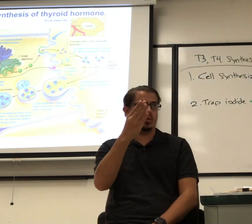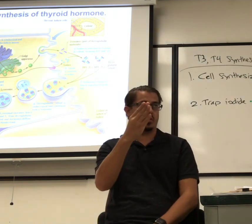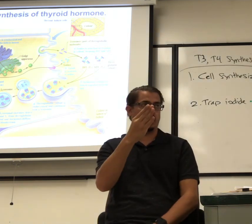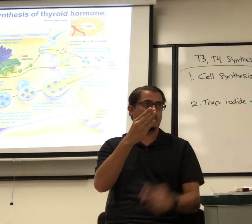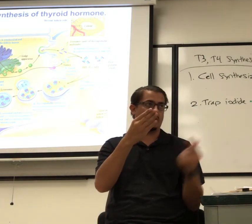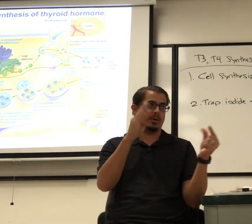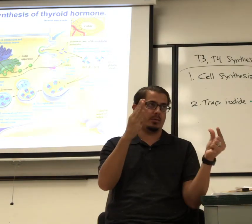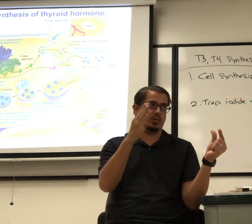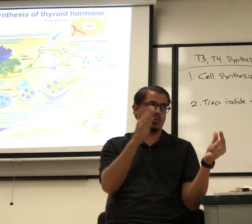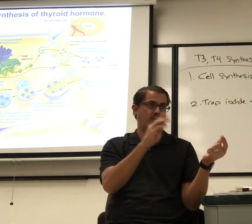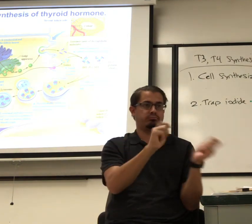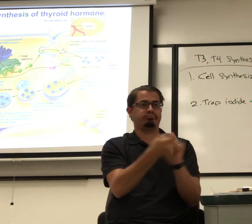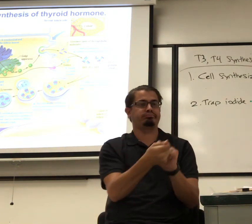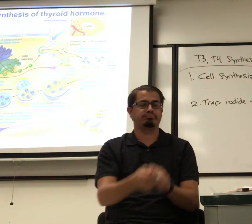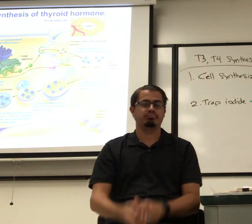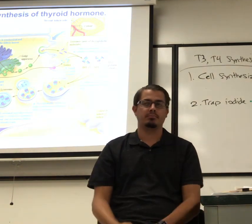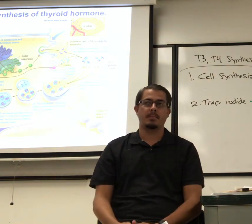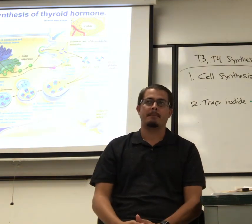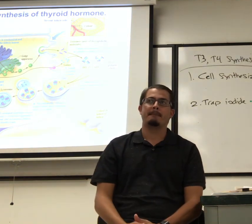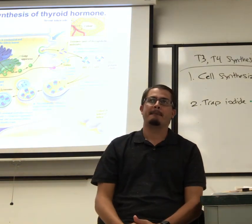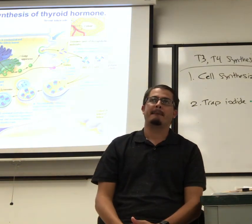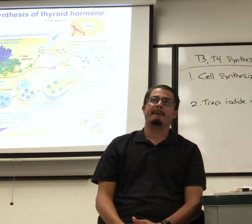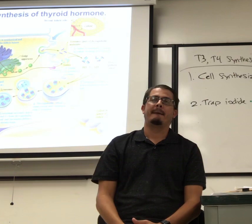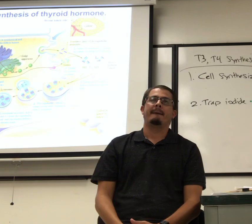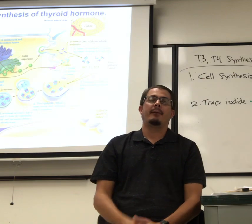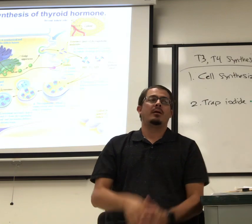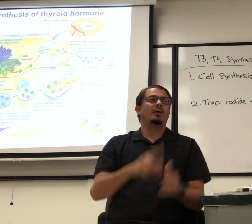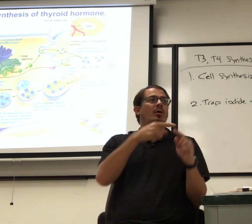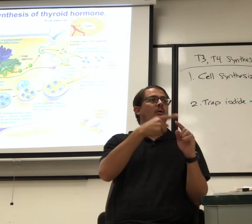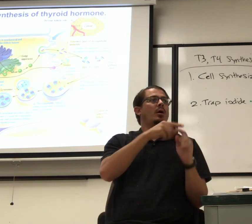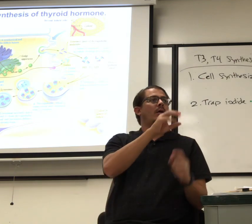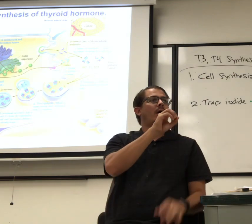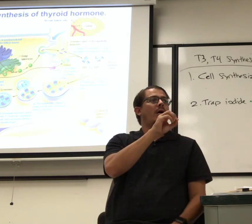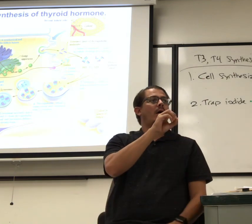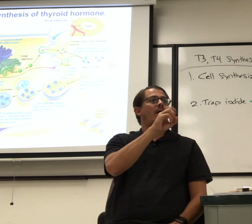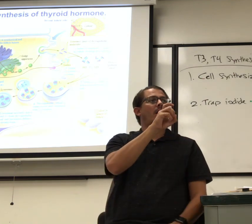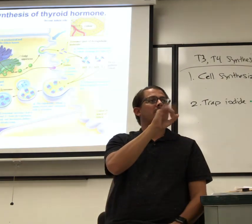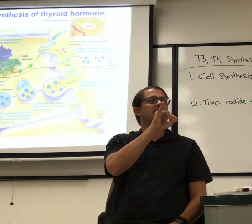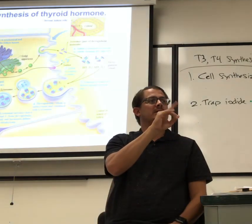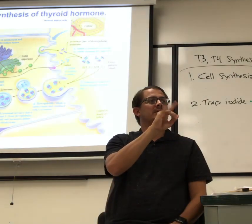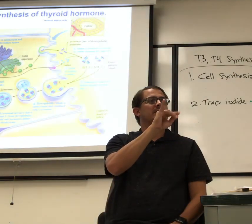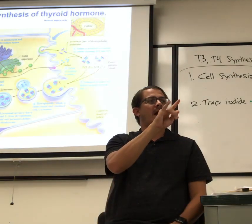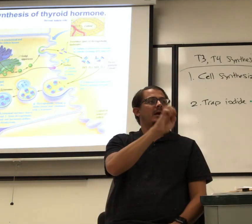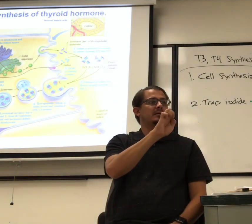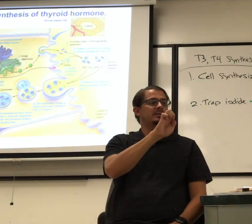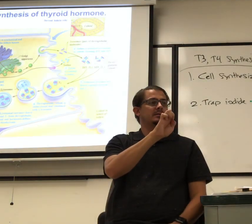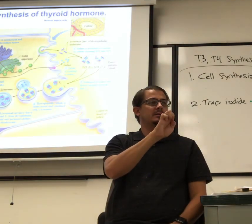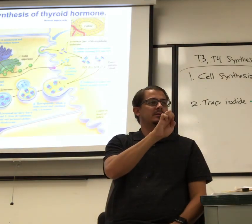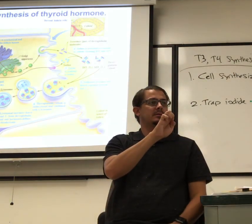Oxidize, and they change the color from blue to, from red, excuse me, from green to blue. Okay, get that straight.